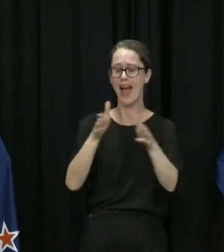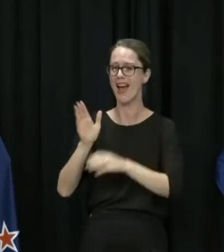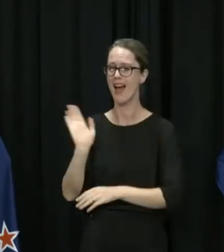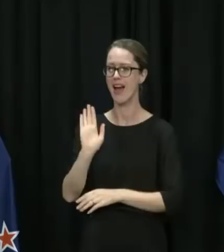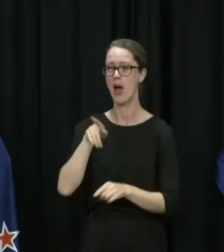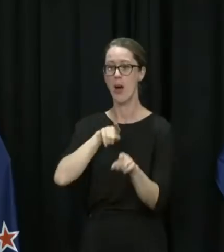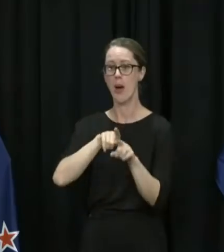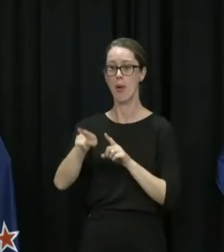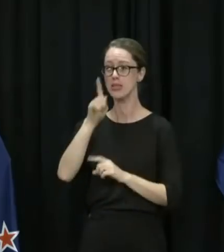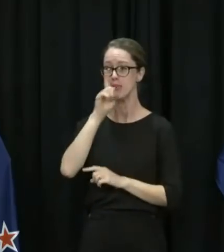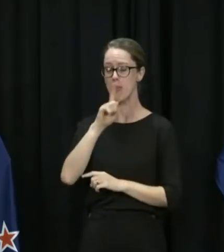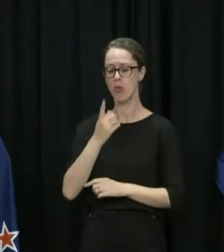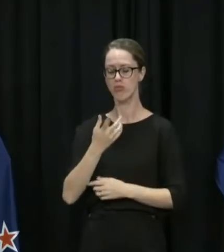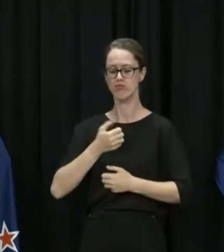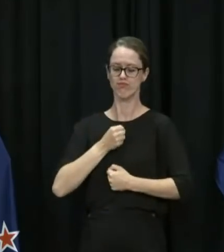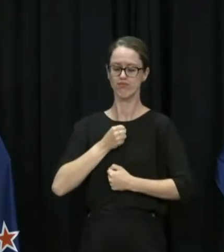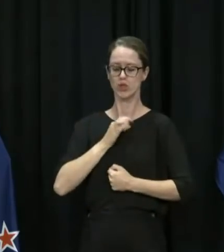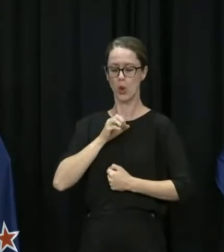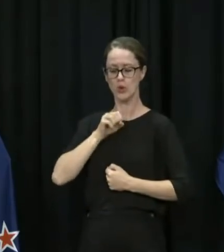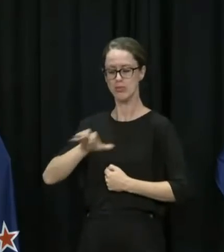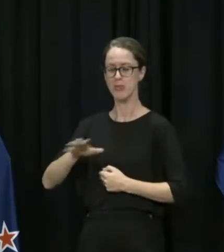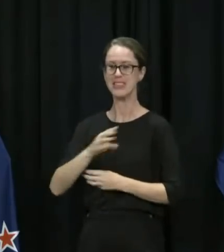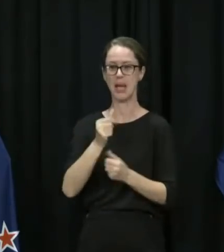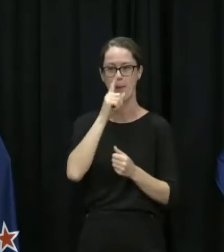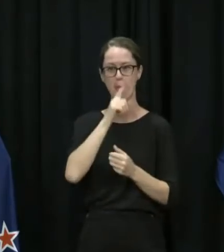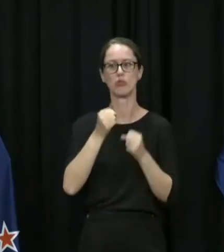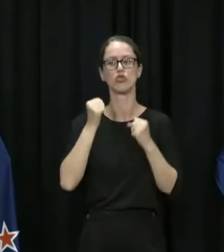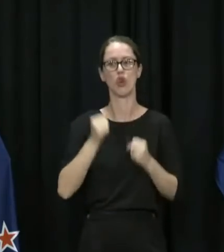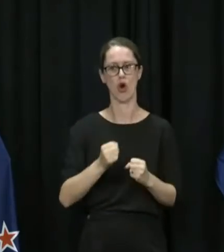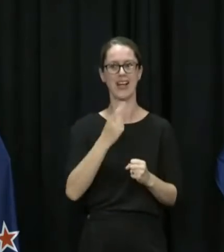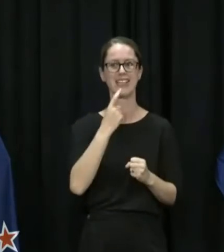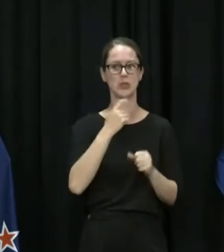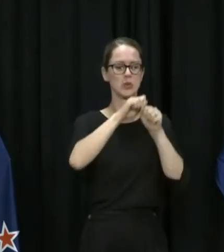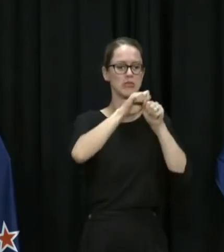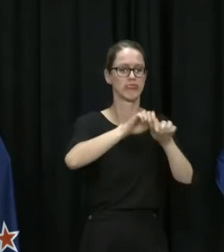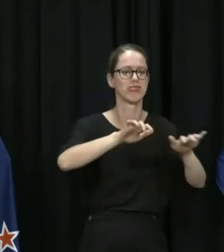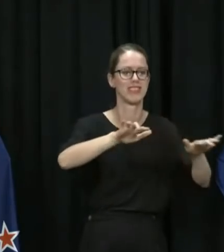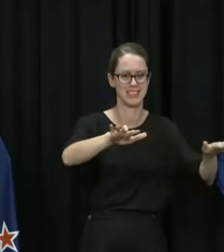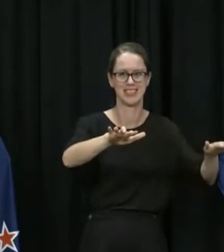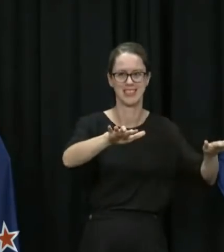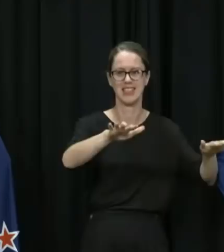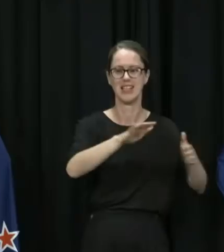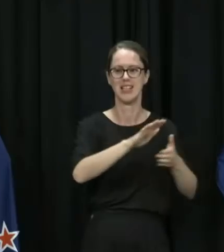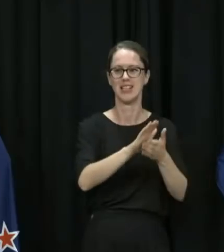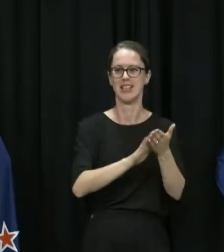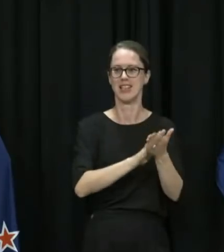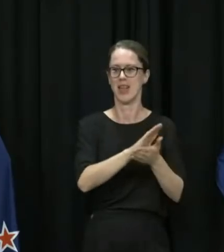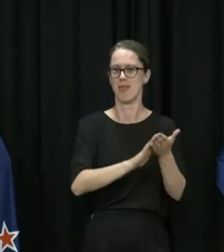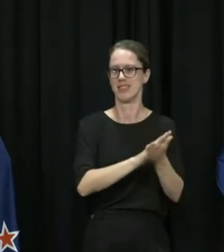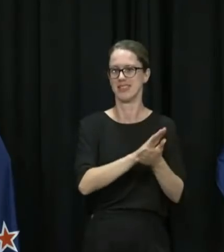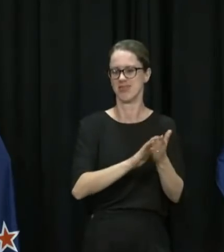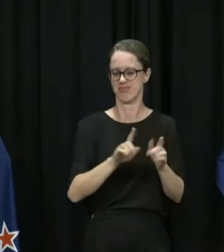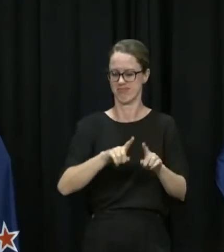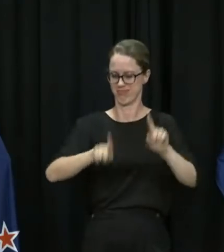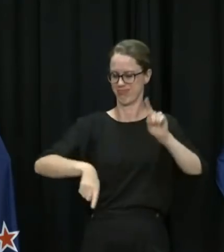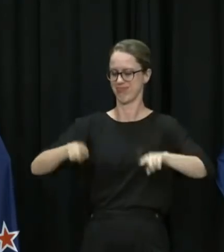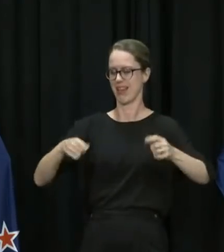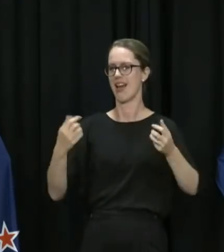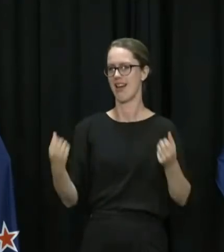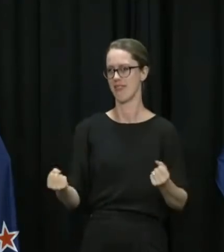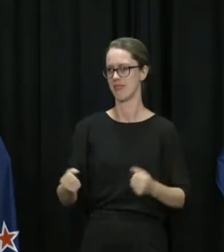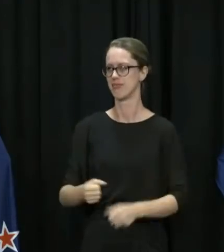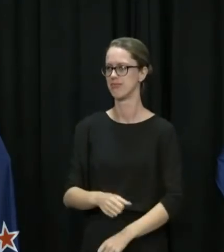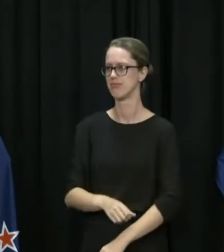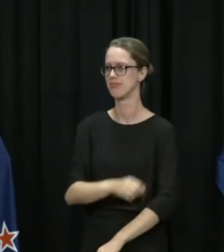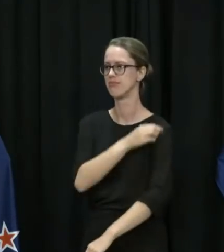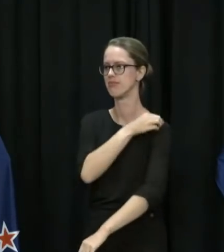people infect no one else, but there are some people who infect a lot of other people. That pulls the average R value up. Some people who visited